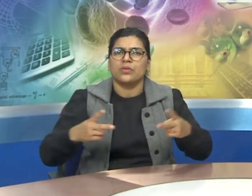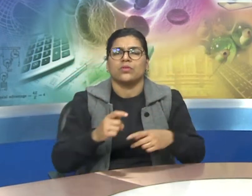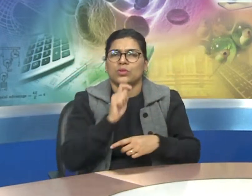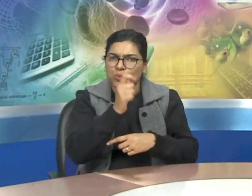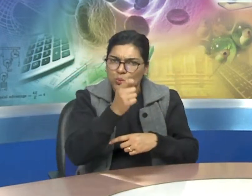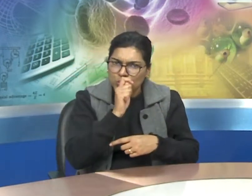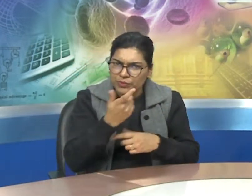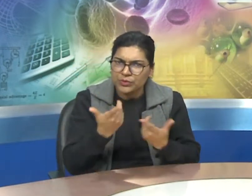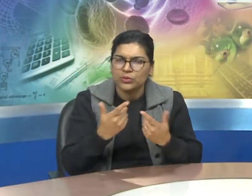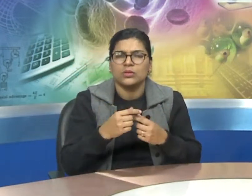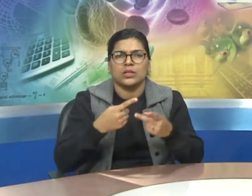Media.